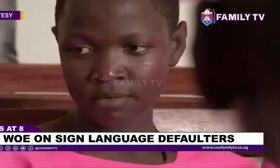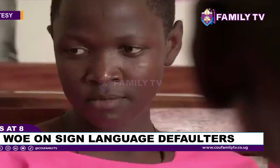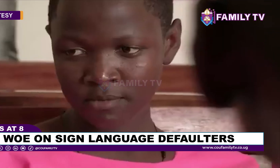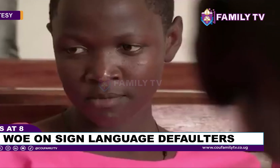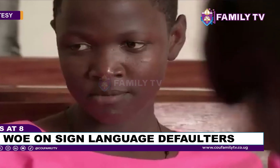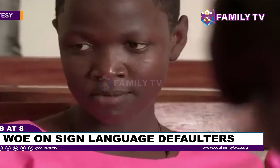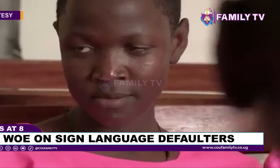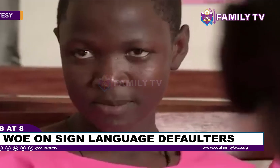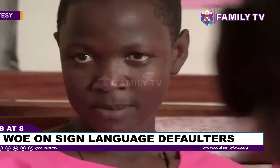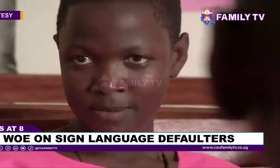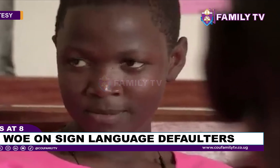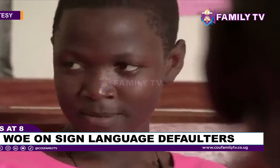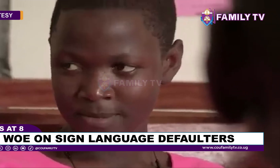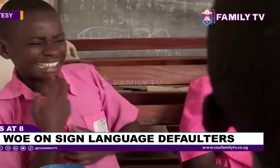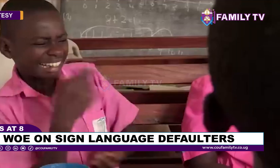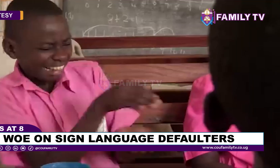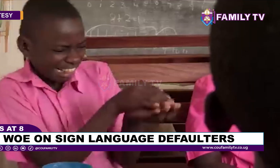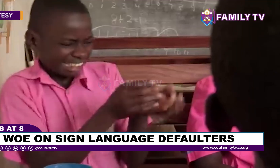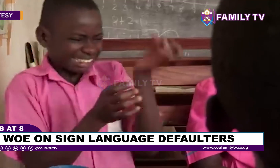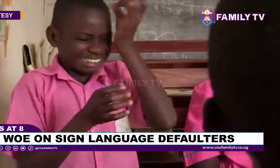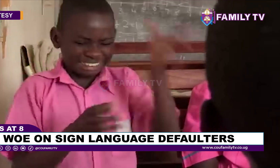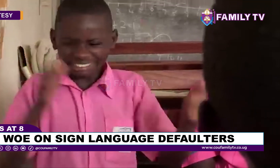Church of Uganda Family TV, News at 8. much. get started.